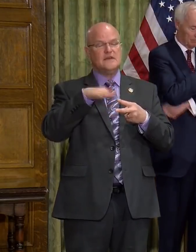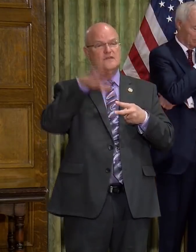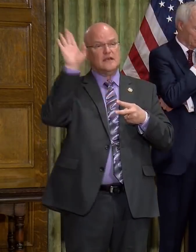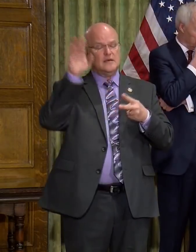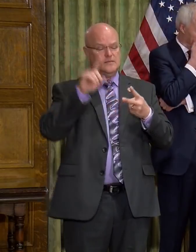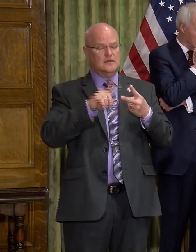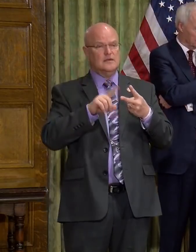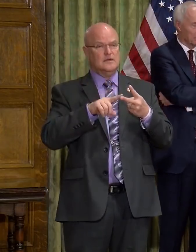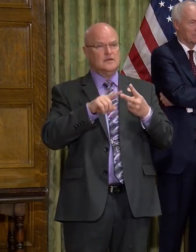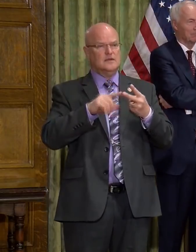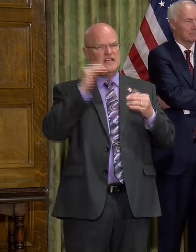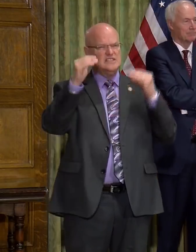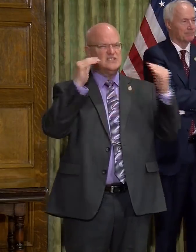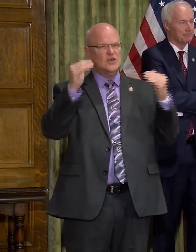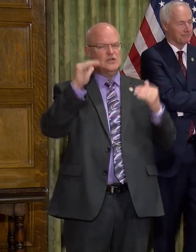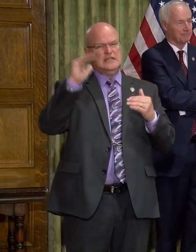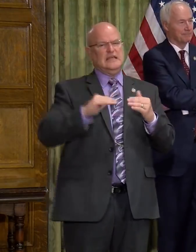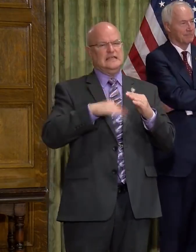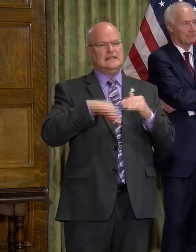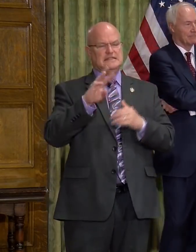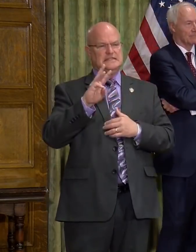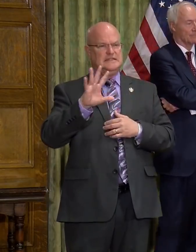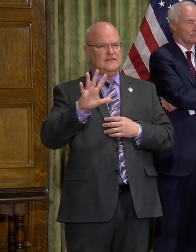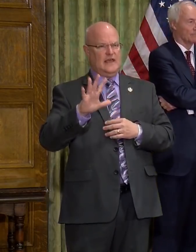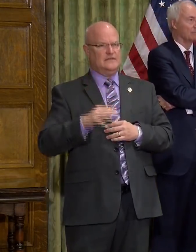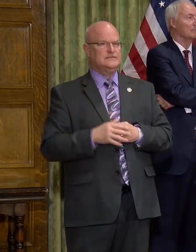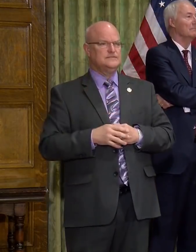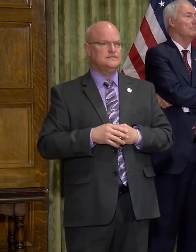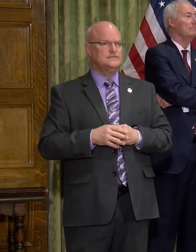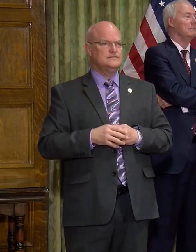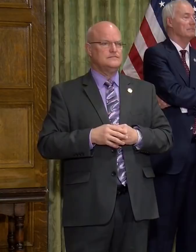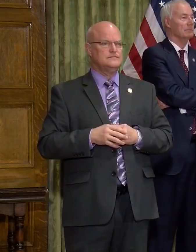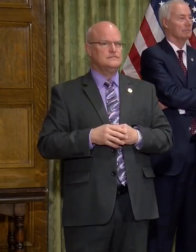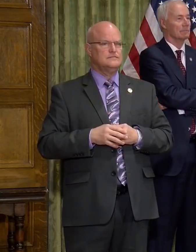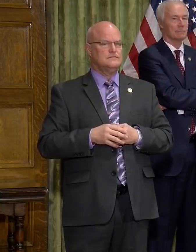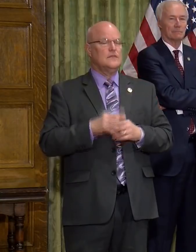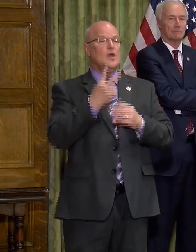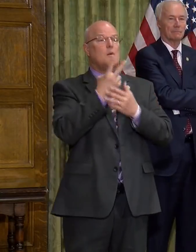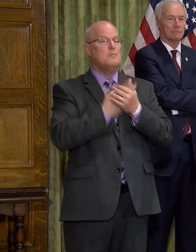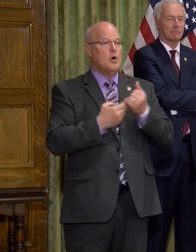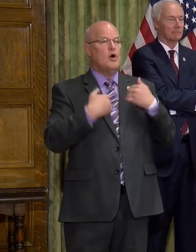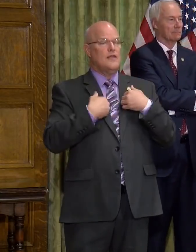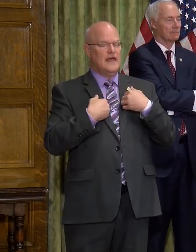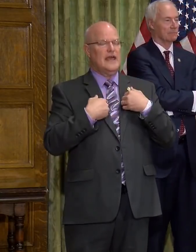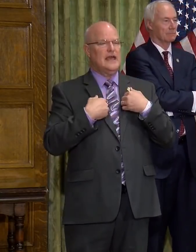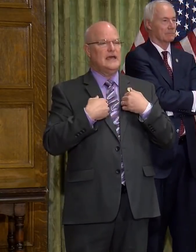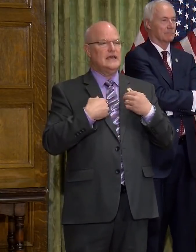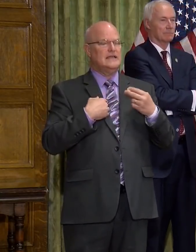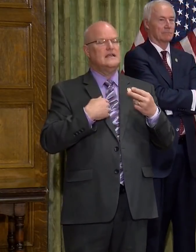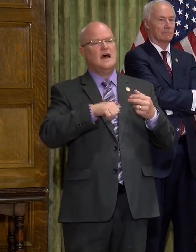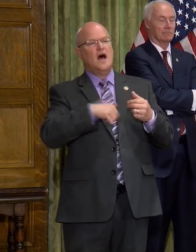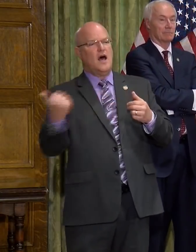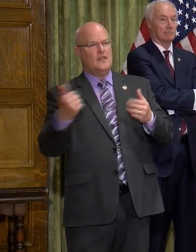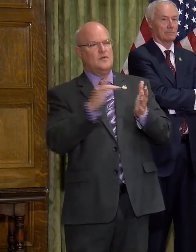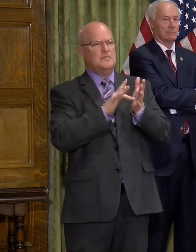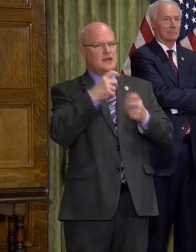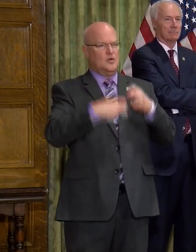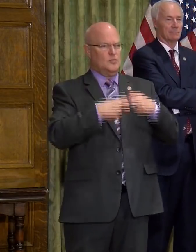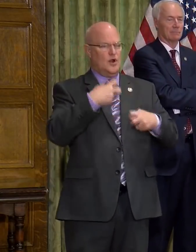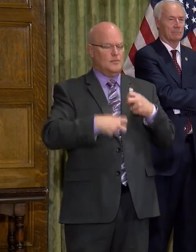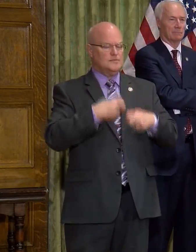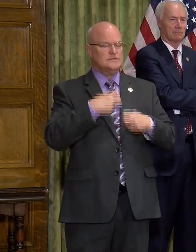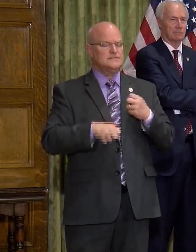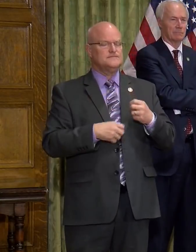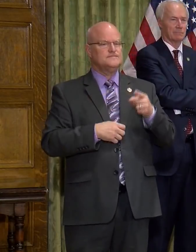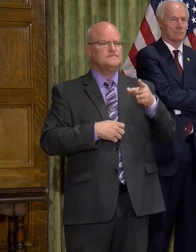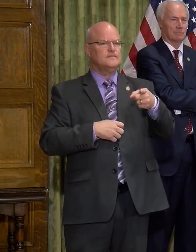65, and the other was an adult less than 65. Both had underlying medical conditions. What are some of the factors